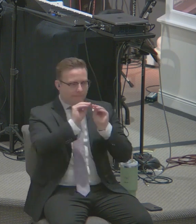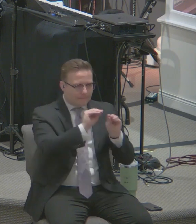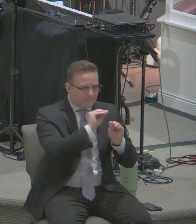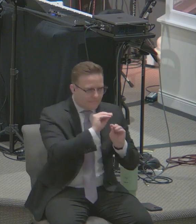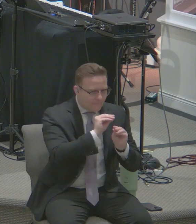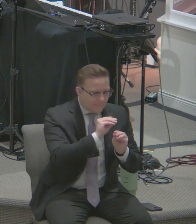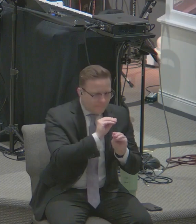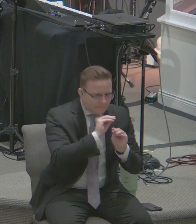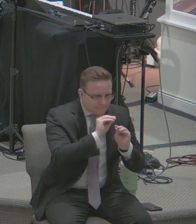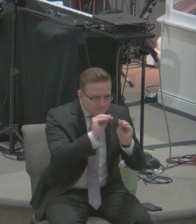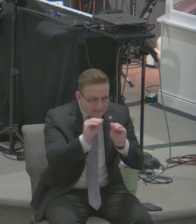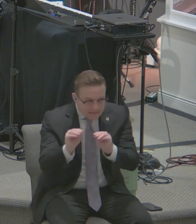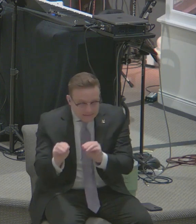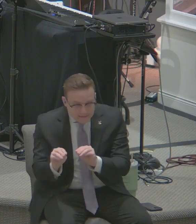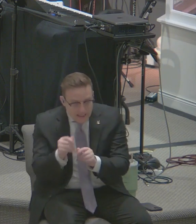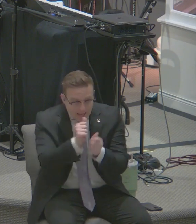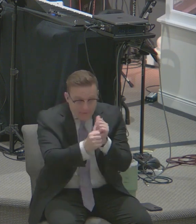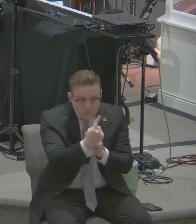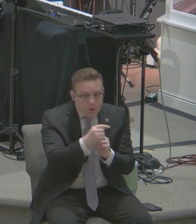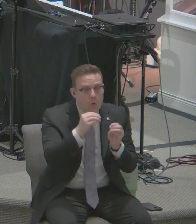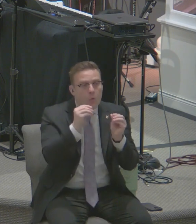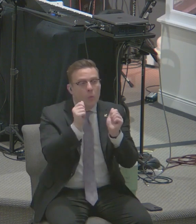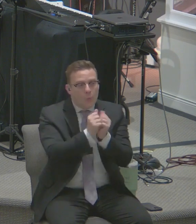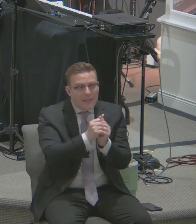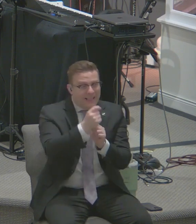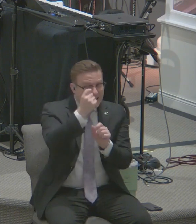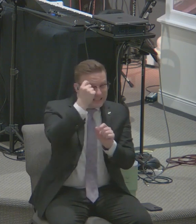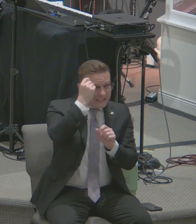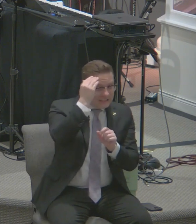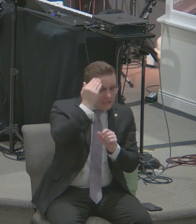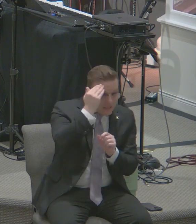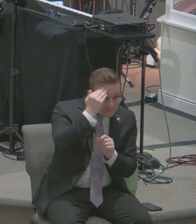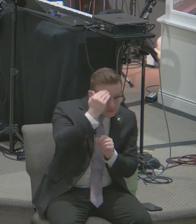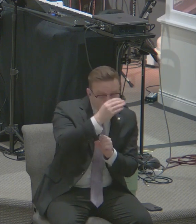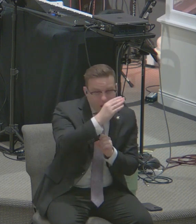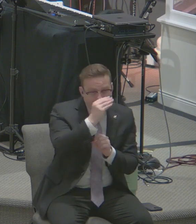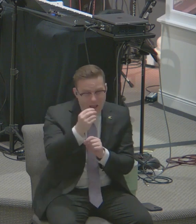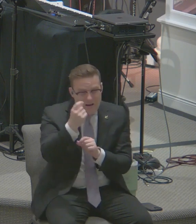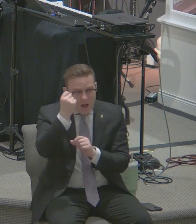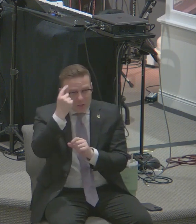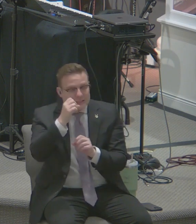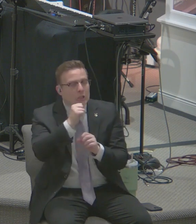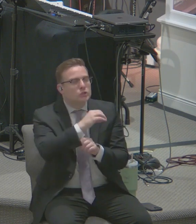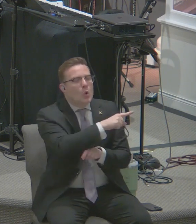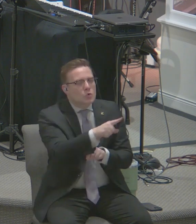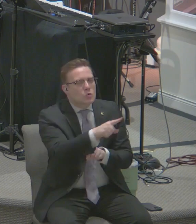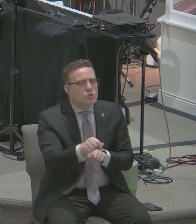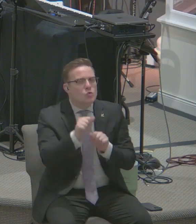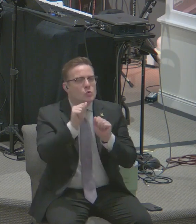so that the flock will be able to be spiritually mature and sound for themselves.